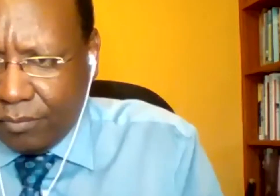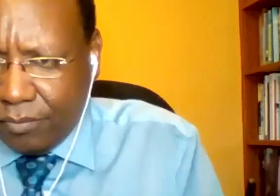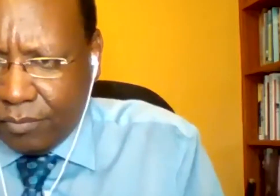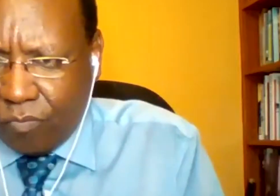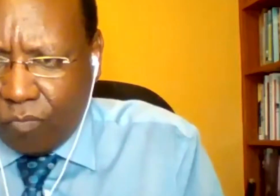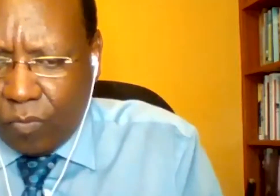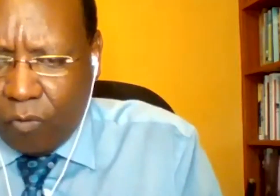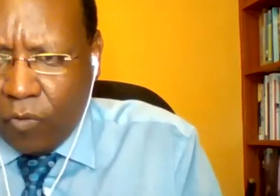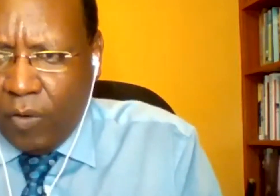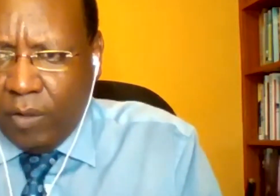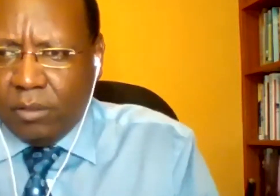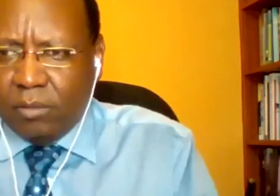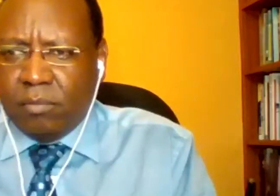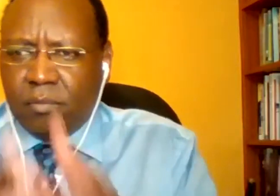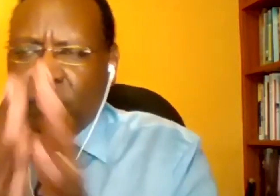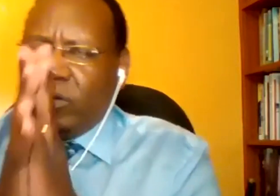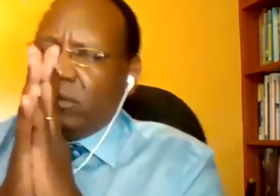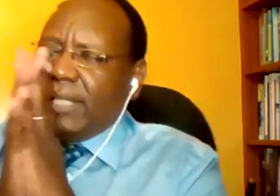engaging?